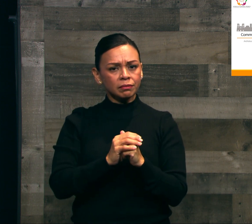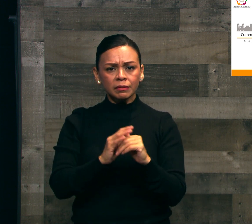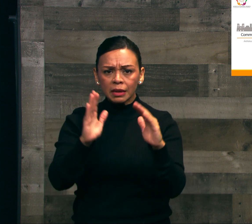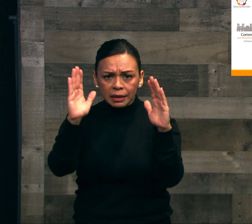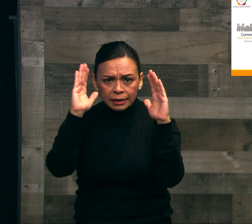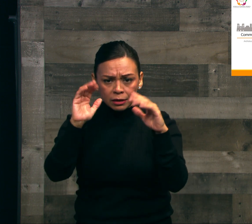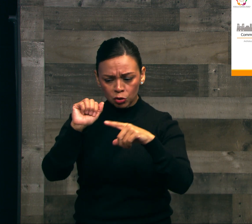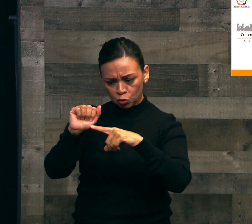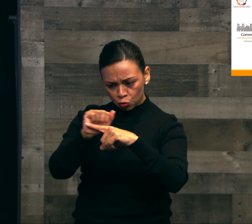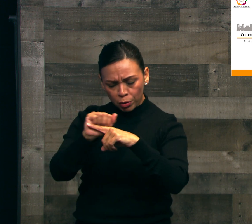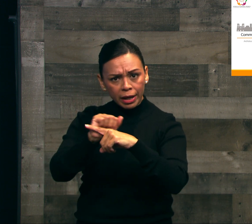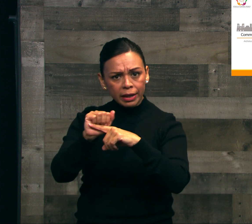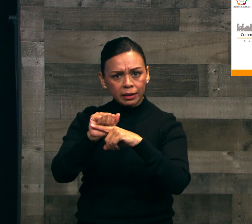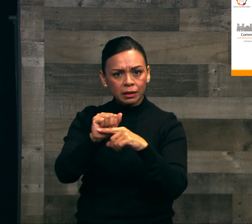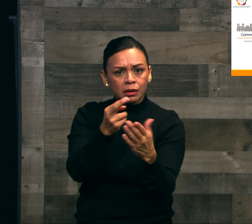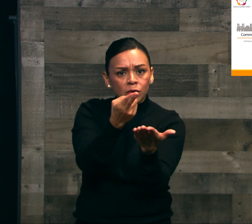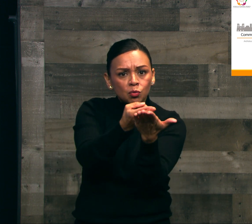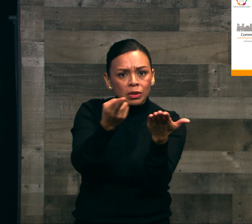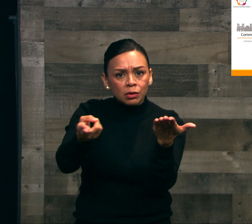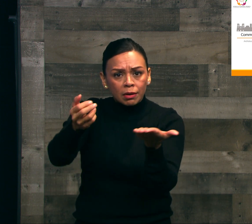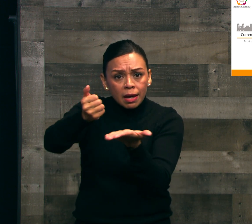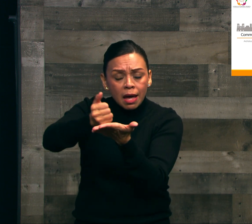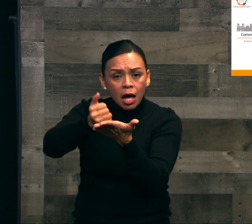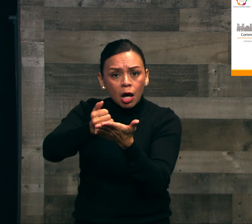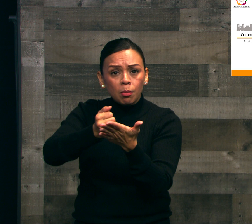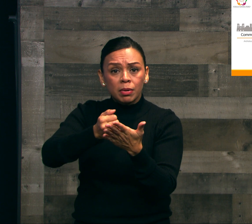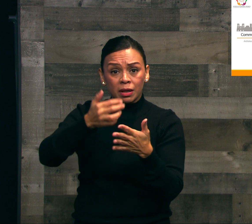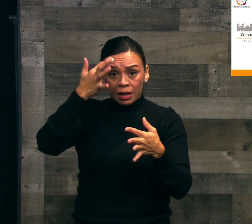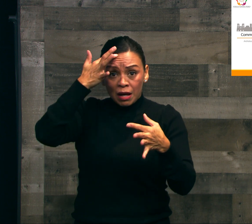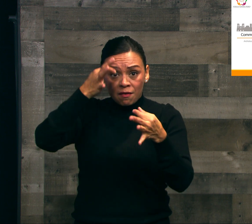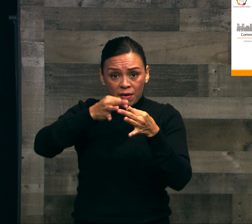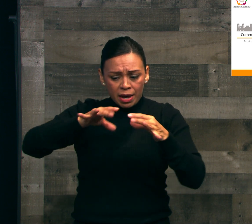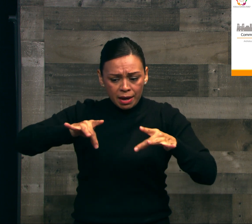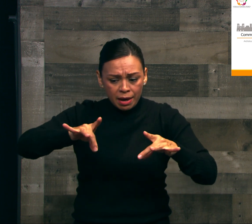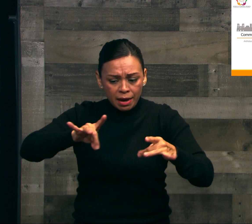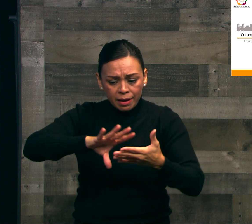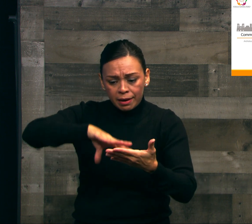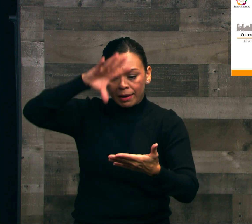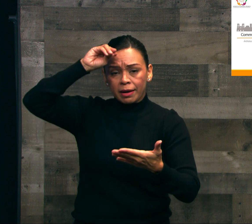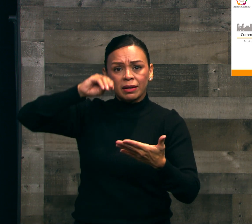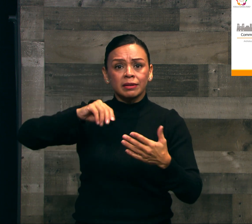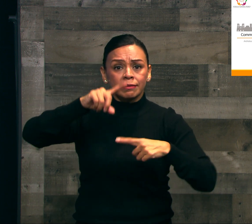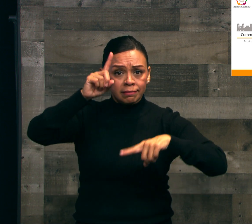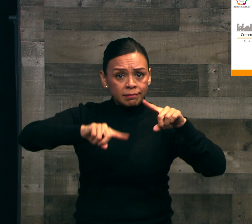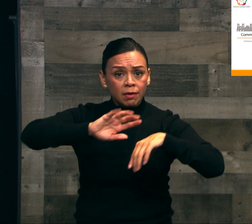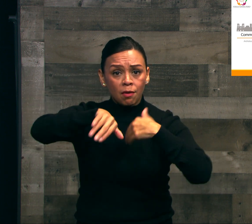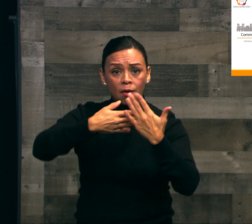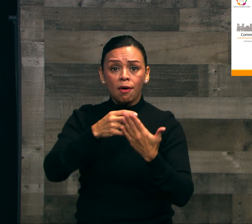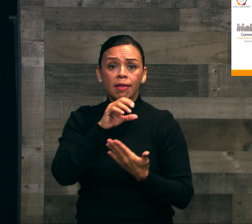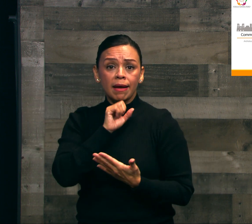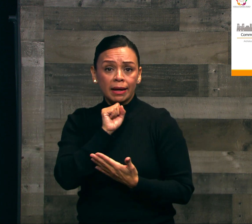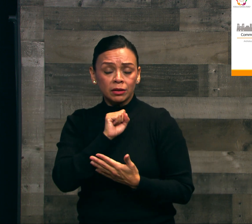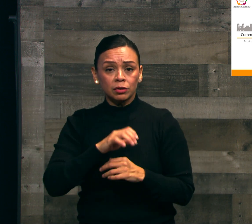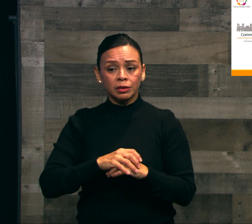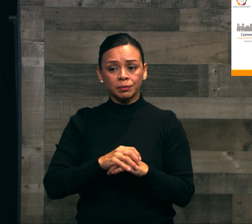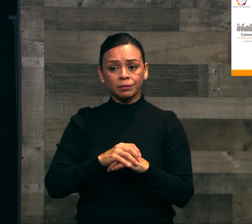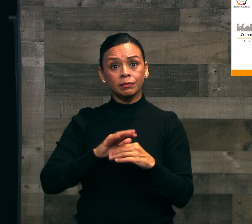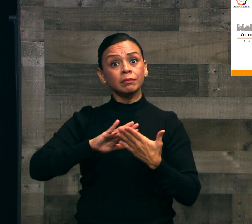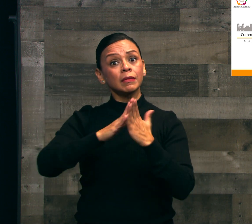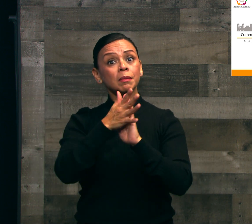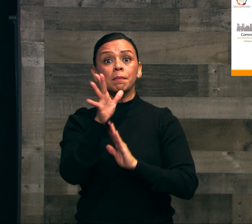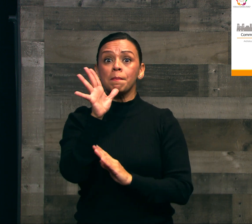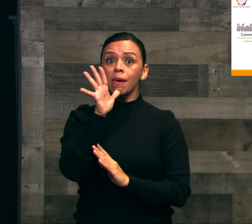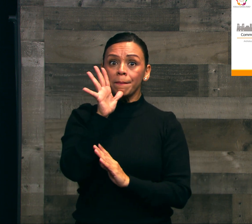paying attention to training and resources for faith formation of all ages. We're seeking to be a church that is a